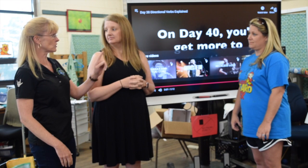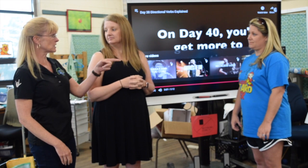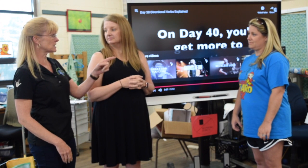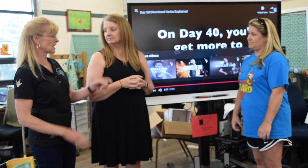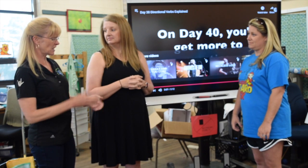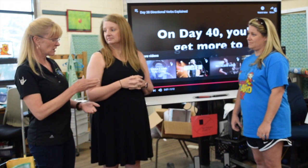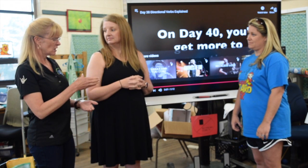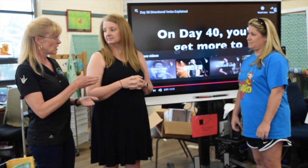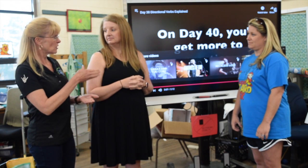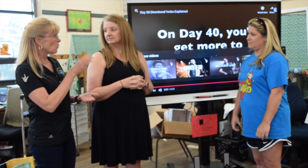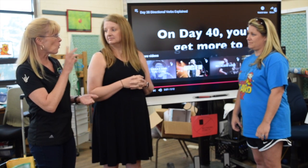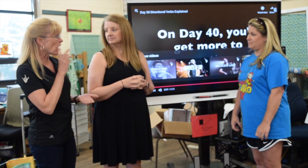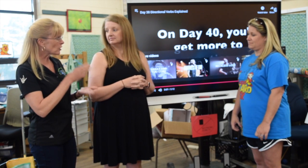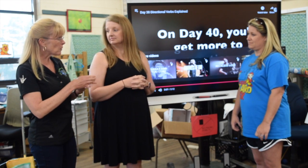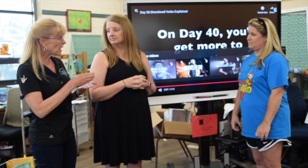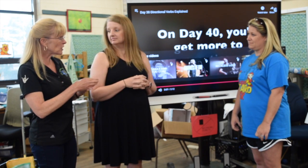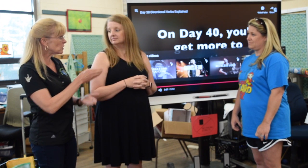gonna say, the water bottle,